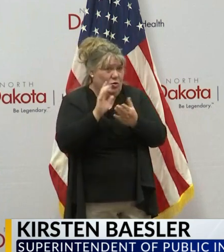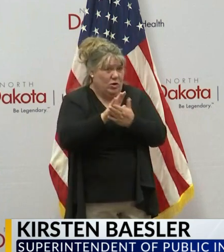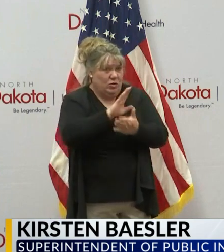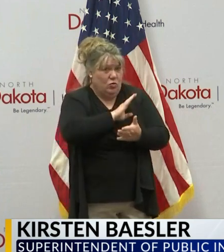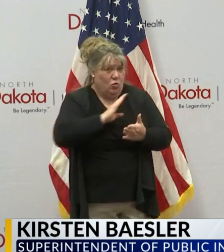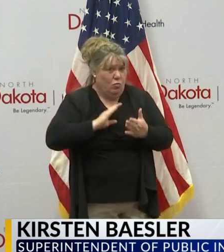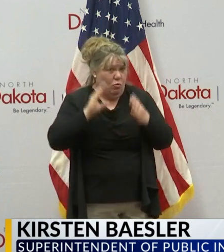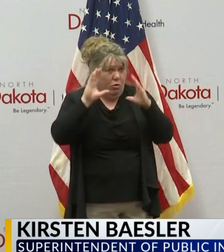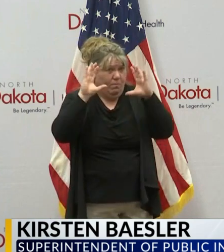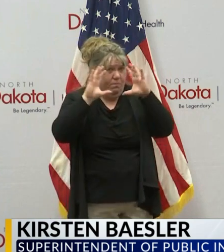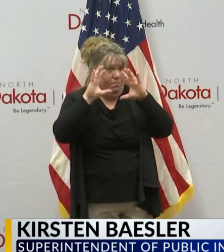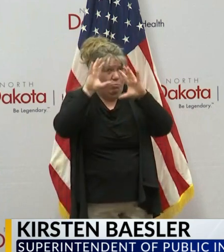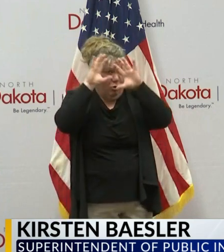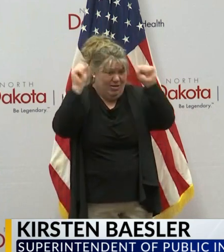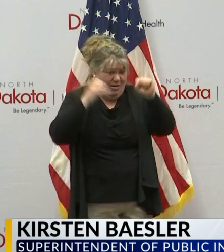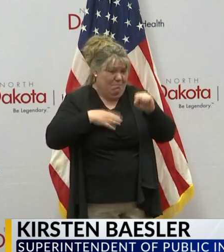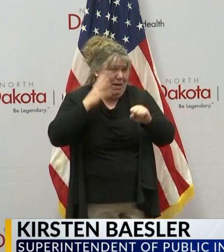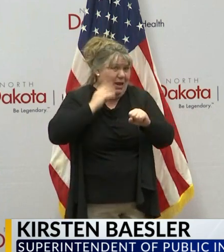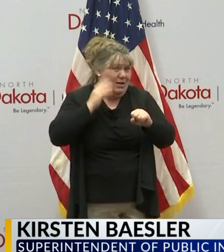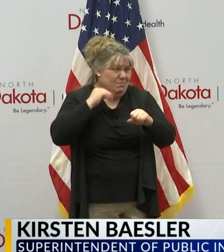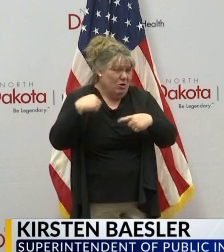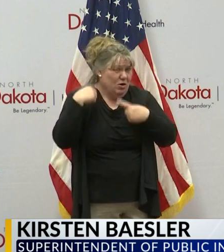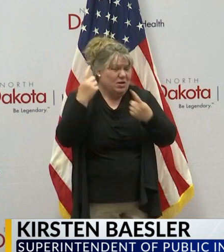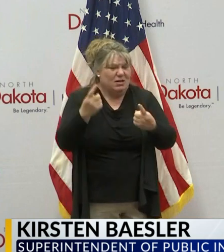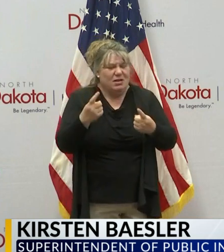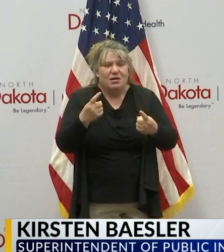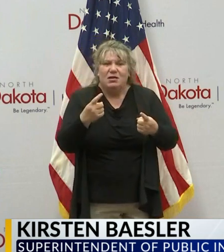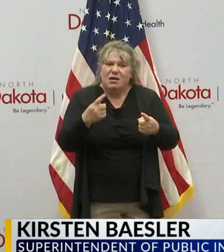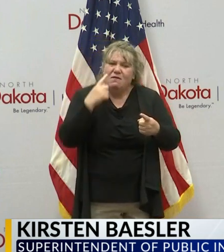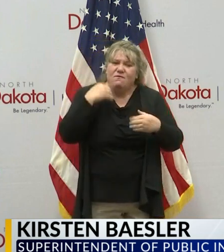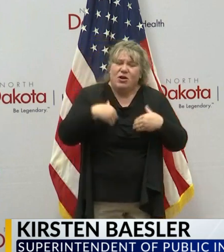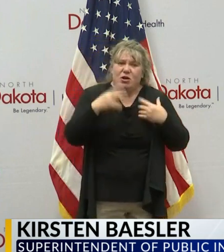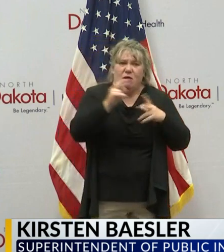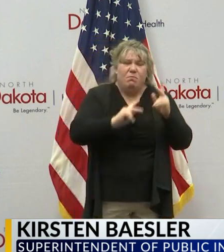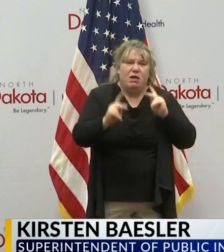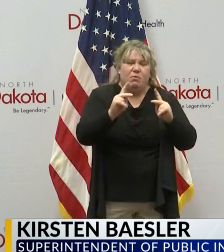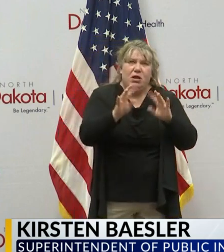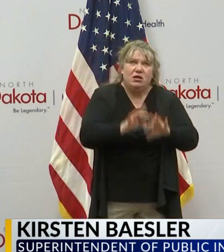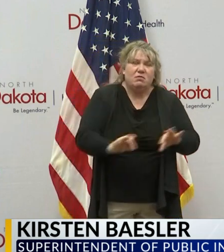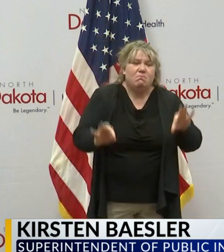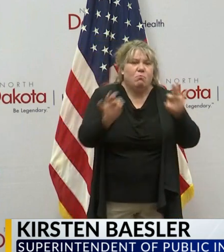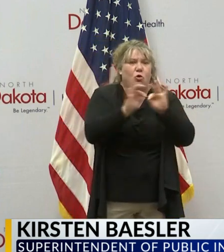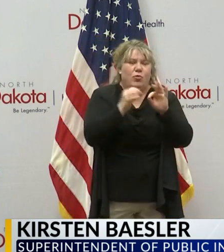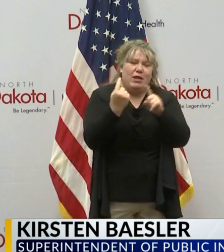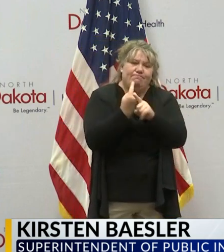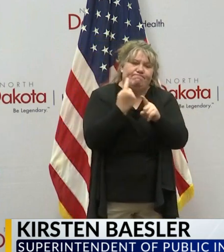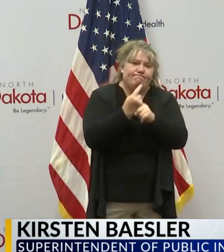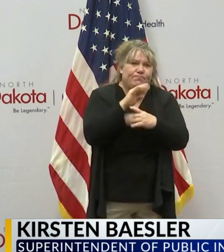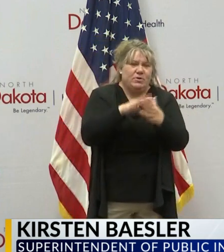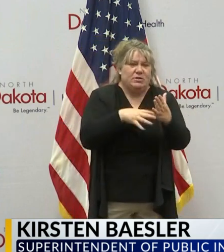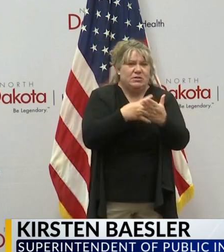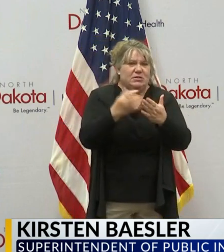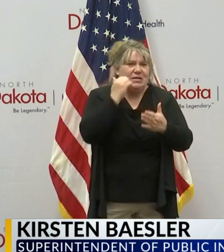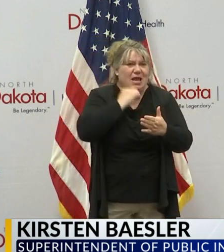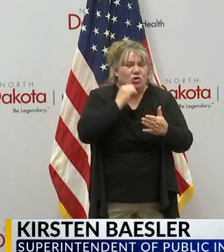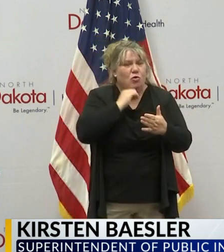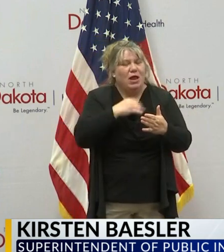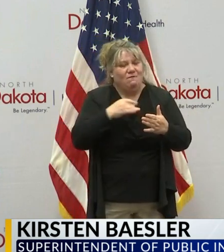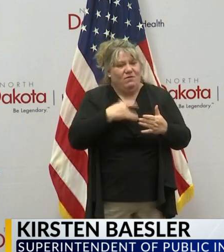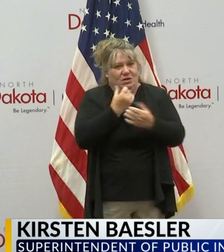president is that certainty matters to our young people and security matters. As we think about